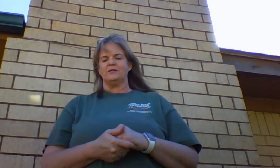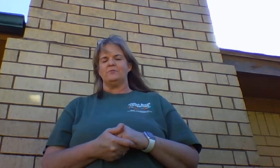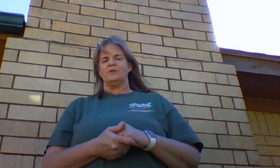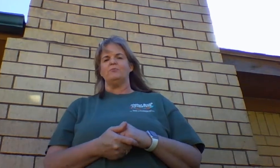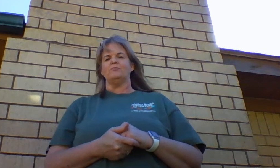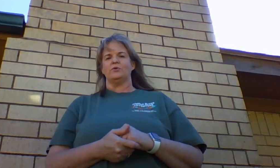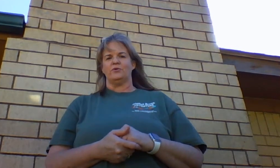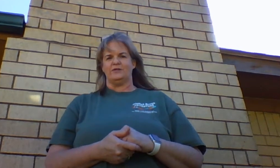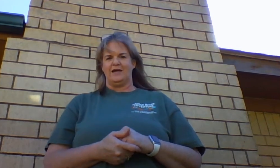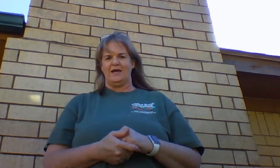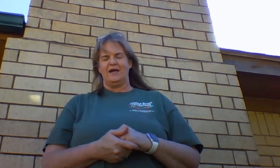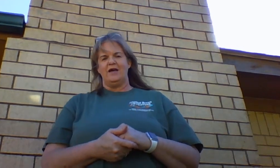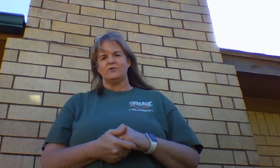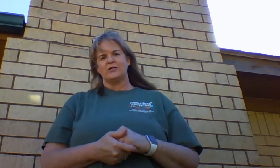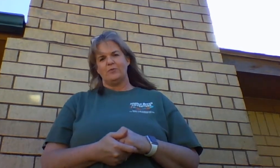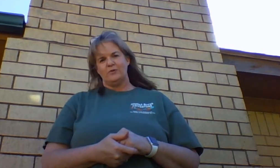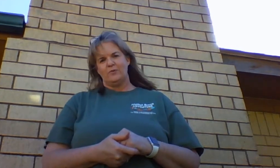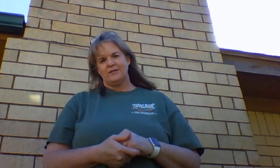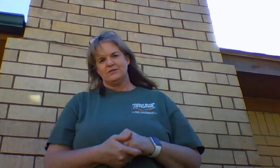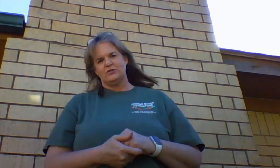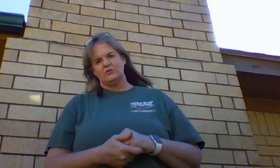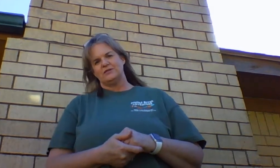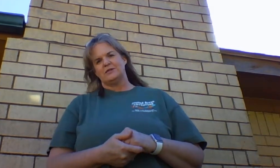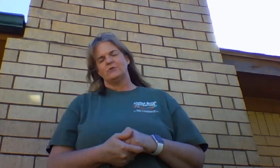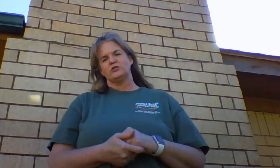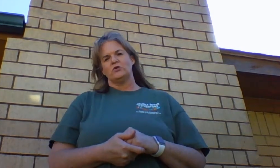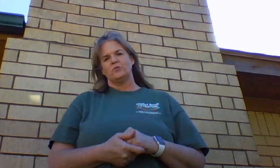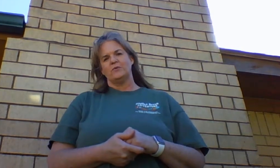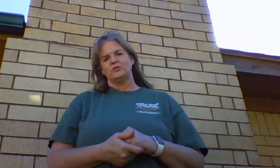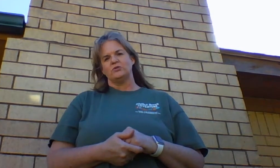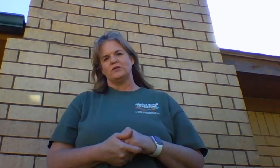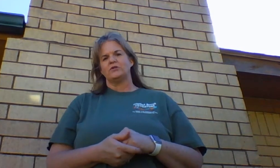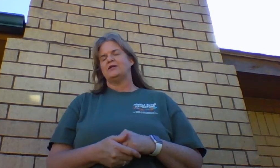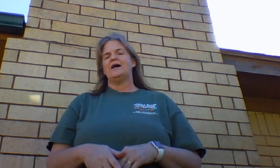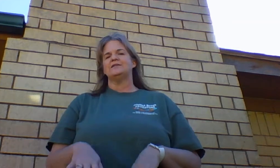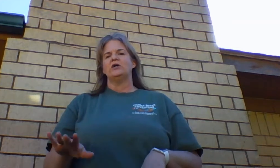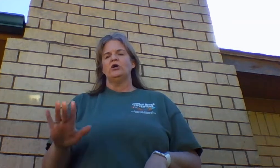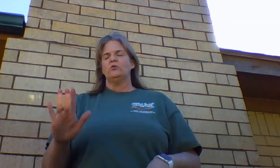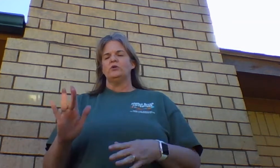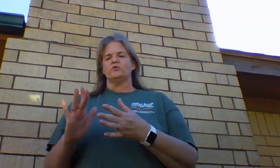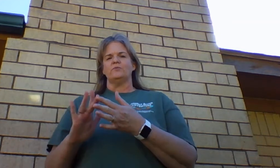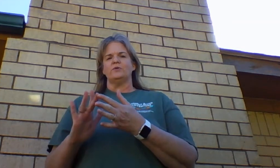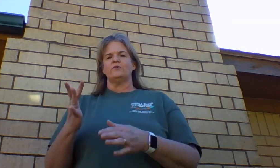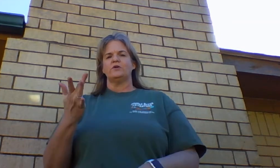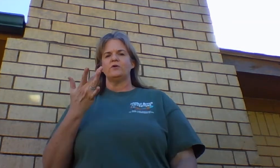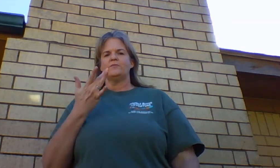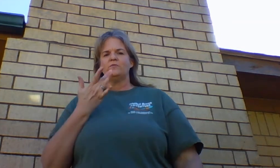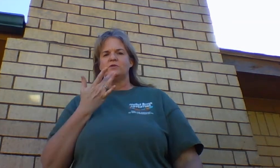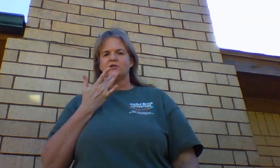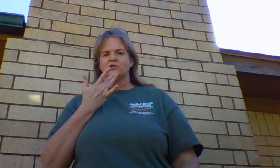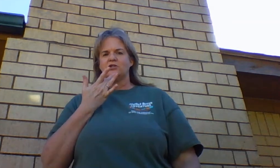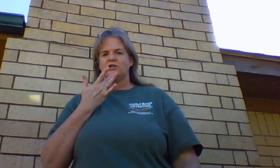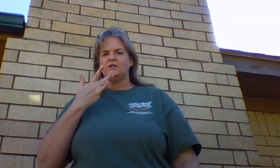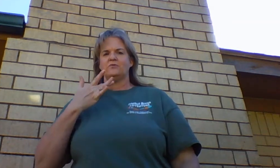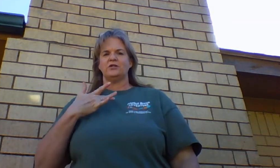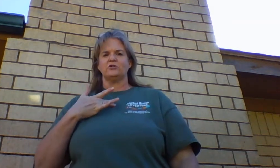be birthday. There's a couple of ways to do this. I'm going to show you the way we do it in our class. We use our middle finger, we touch our chin, and we touch our